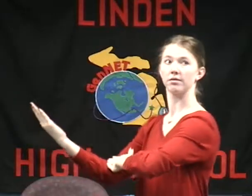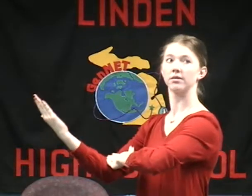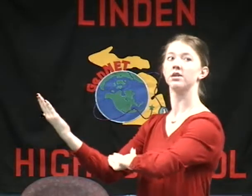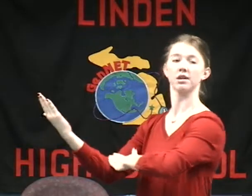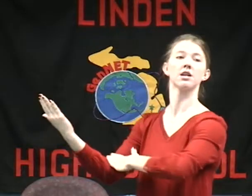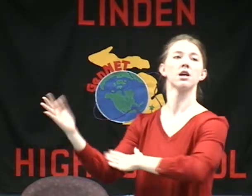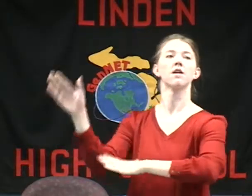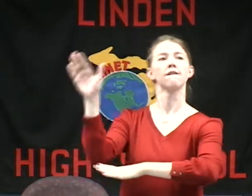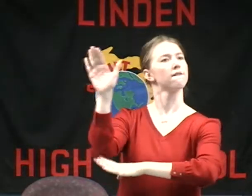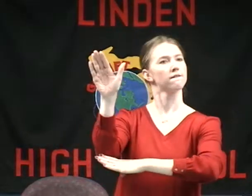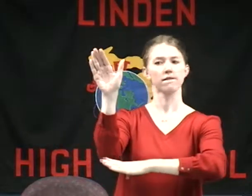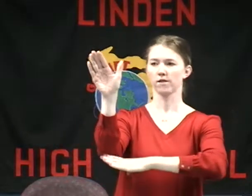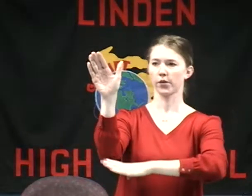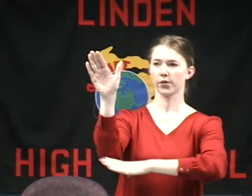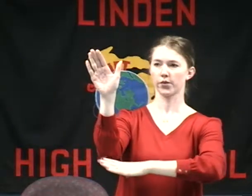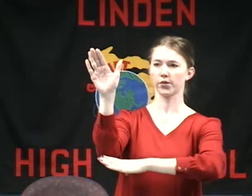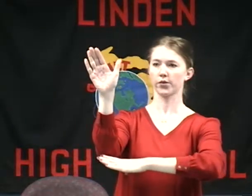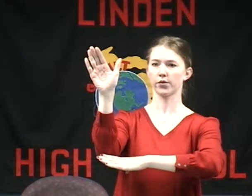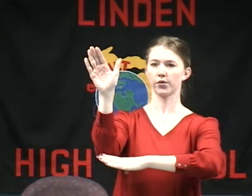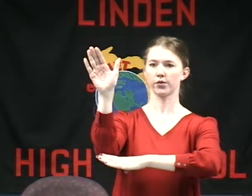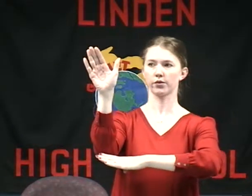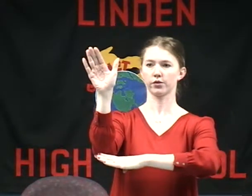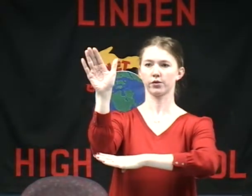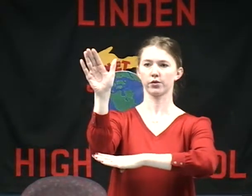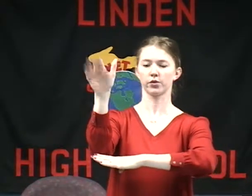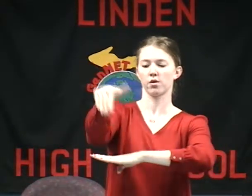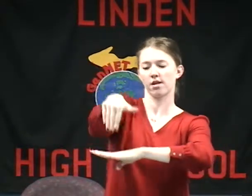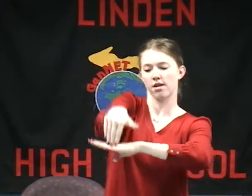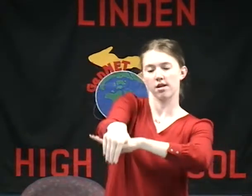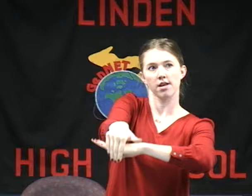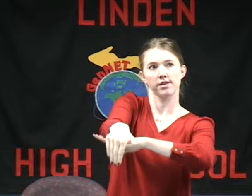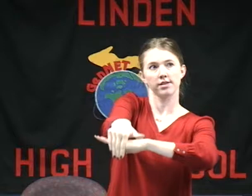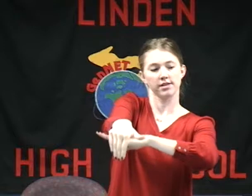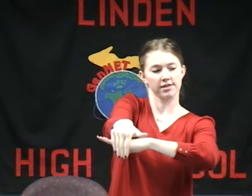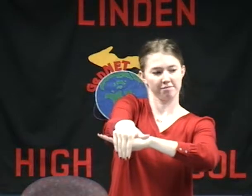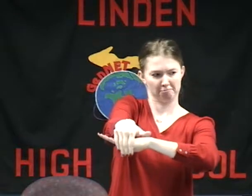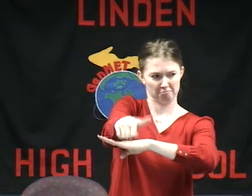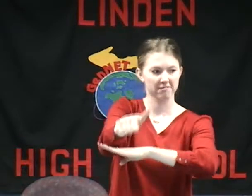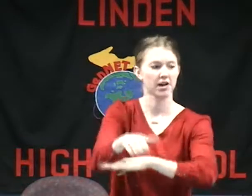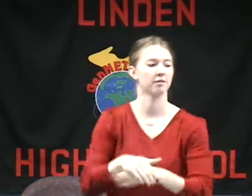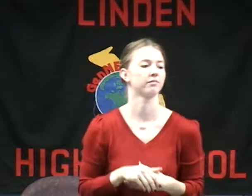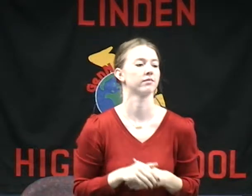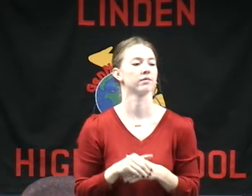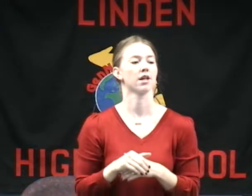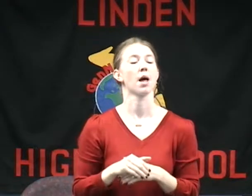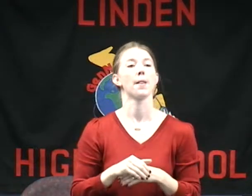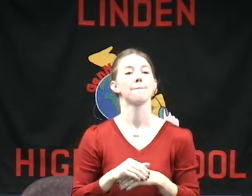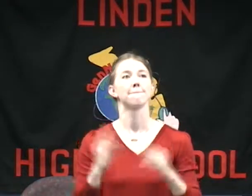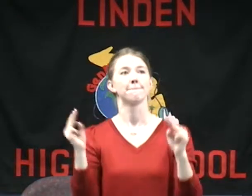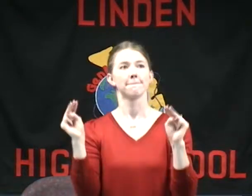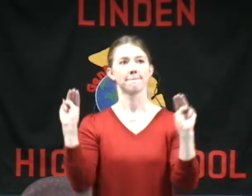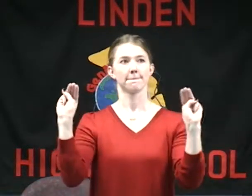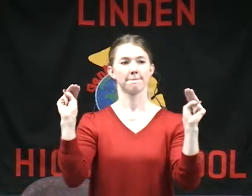Good morning. Afternoon. Evening. Oh. and night.